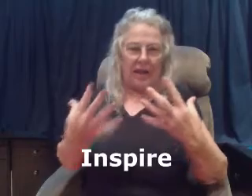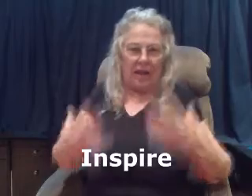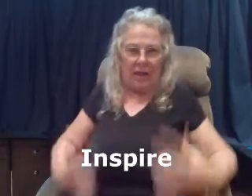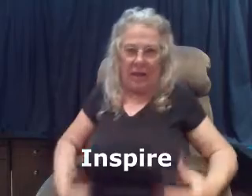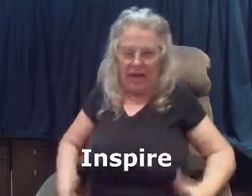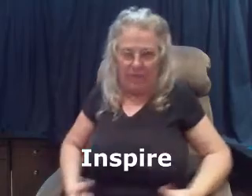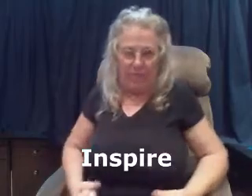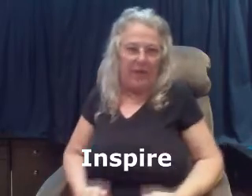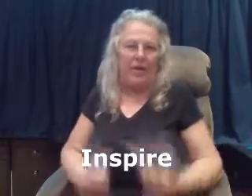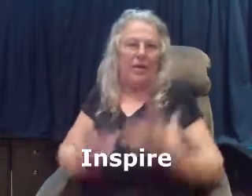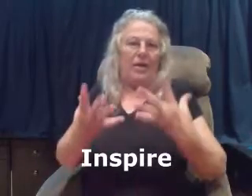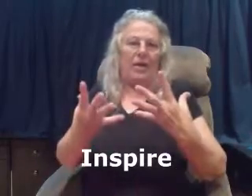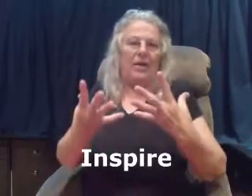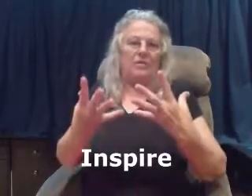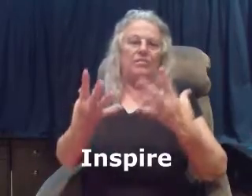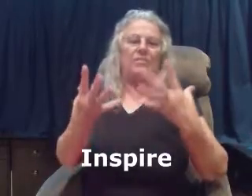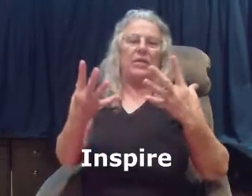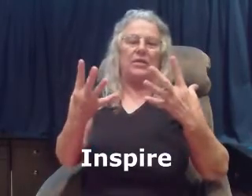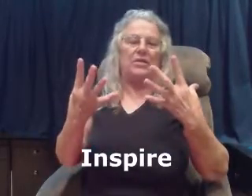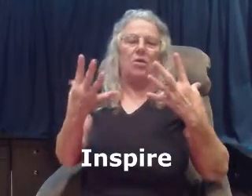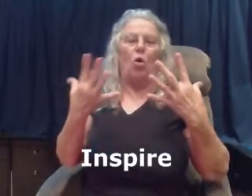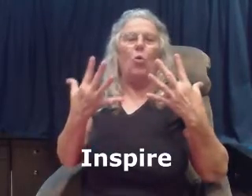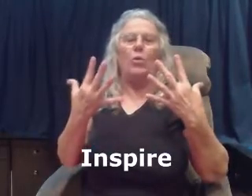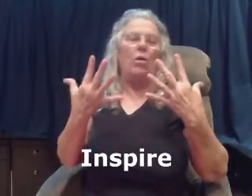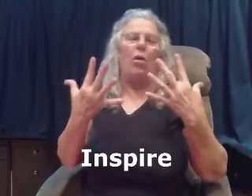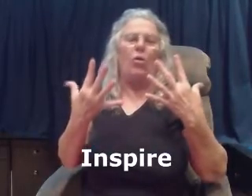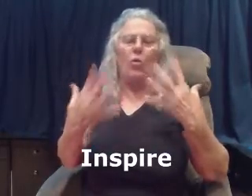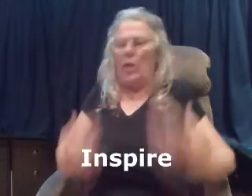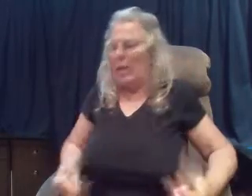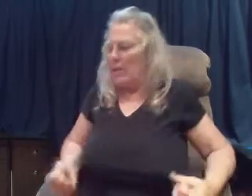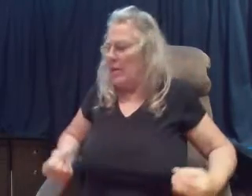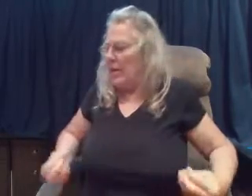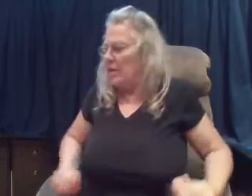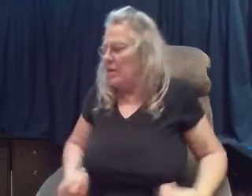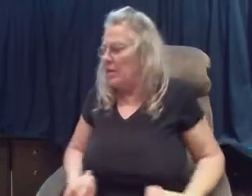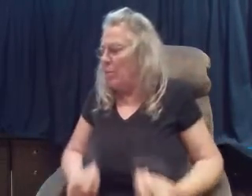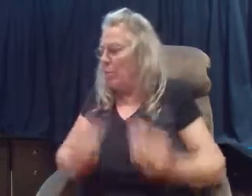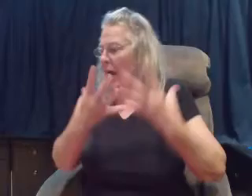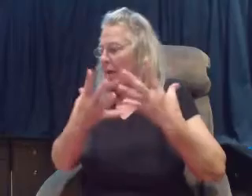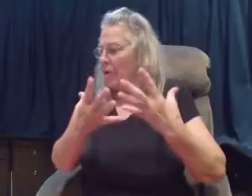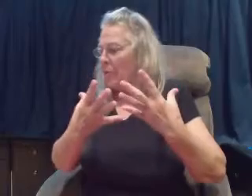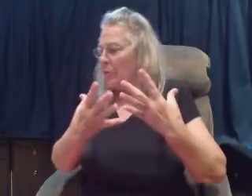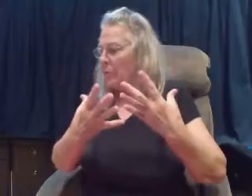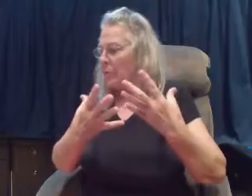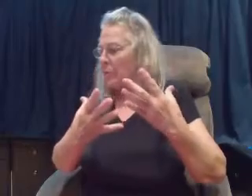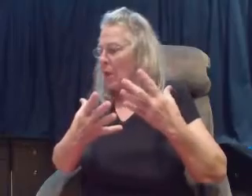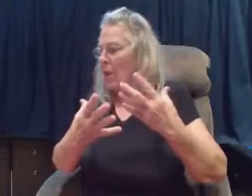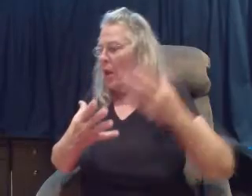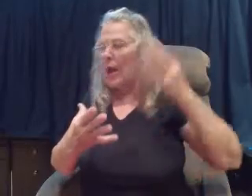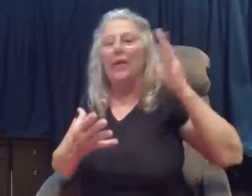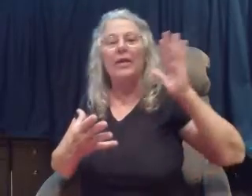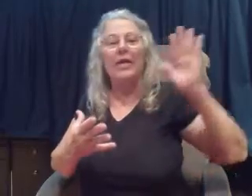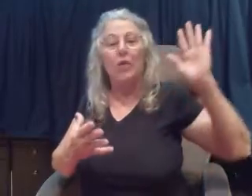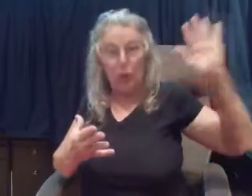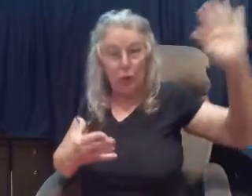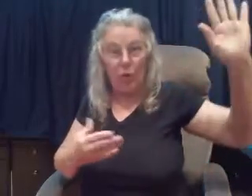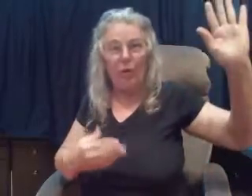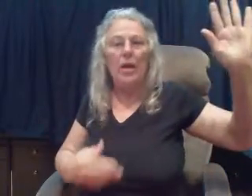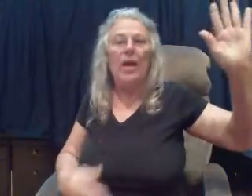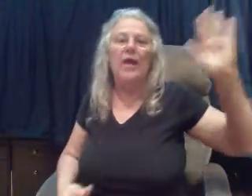a life, but it is open all the way. Inspire. And again, and